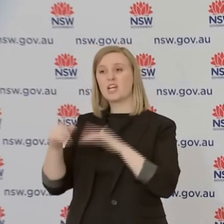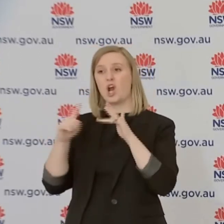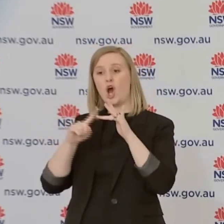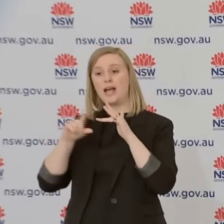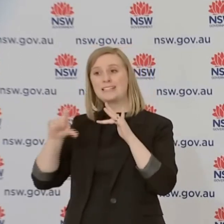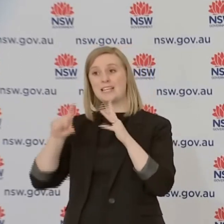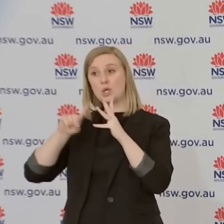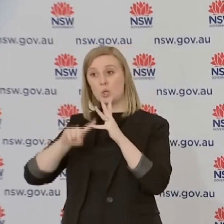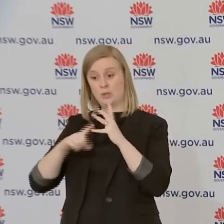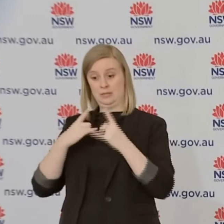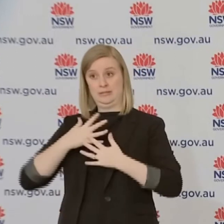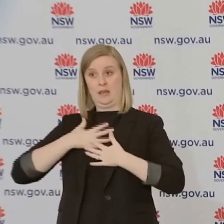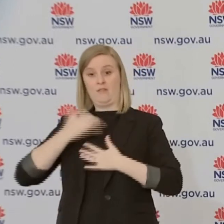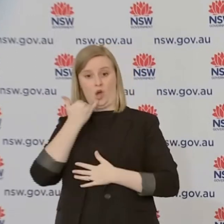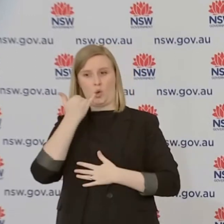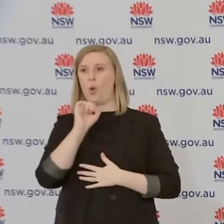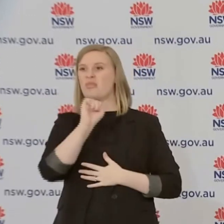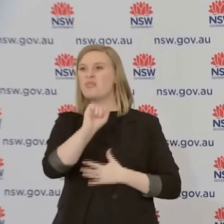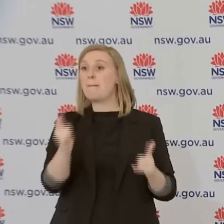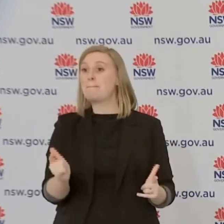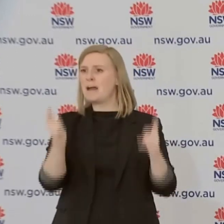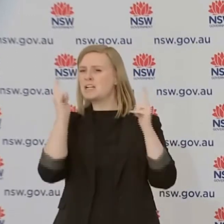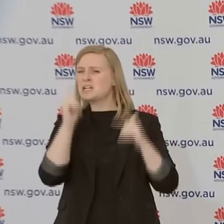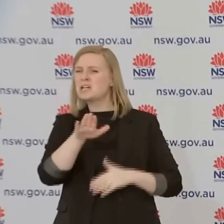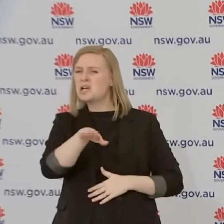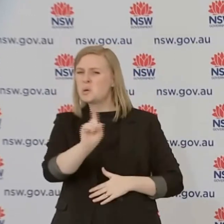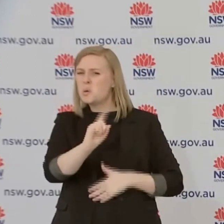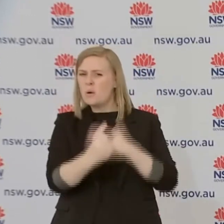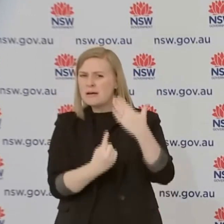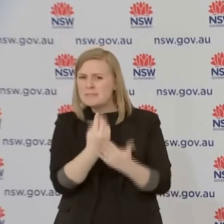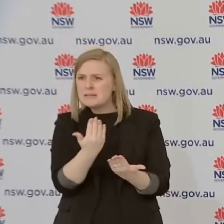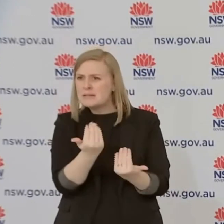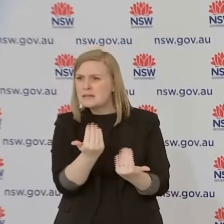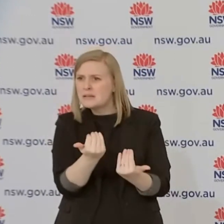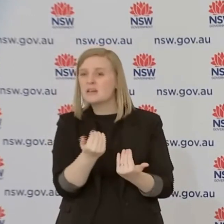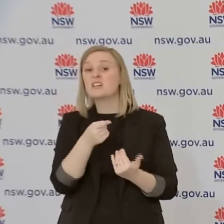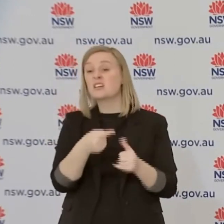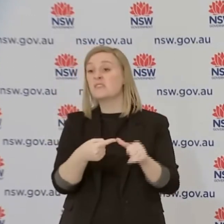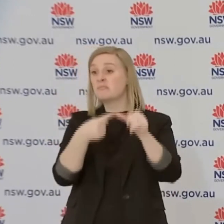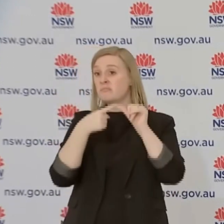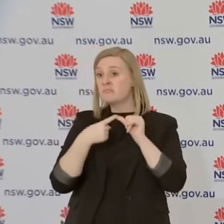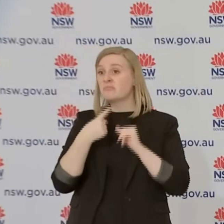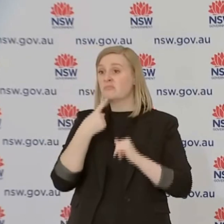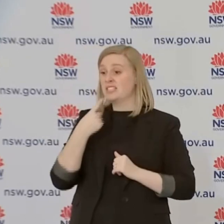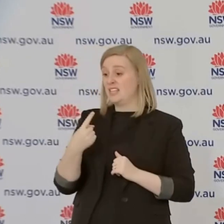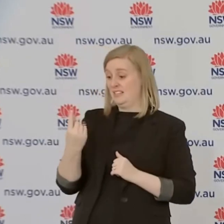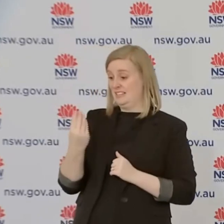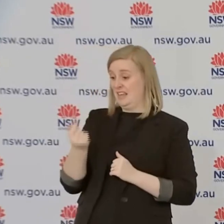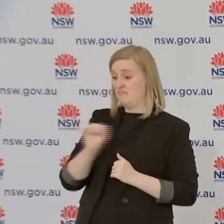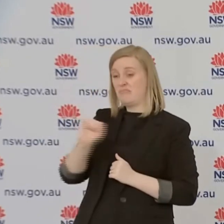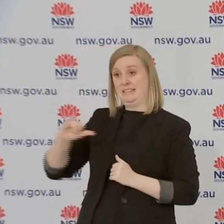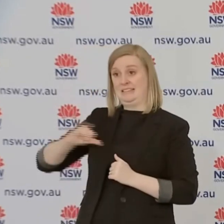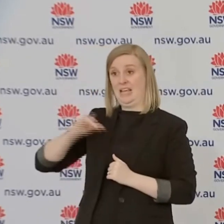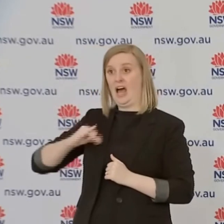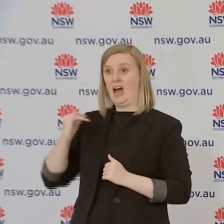told that they had brought in staff from other hospitals to back in because a number of staff had been obviously caught up in a positive